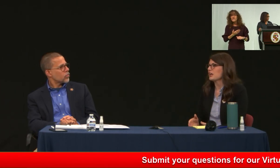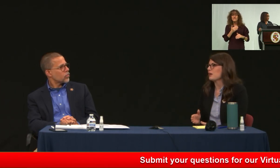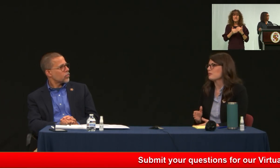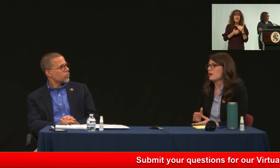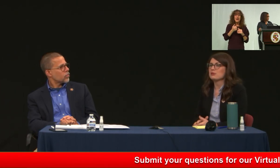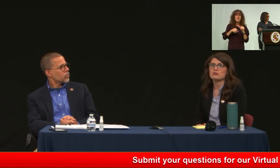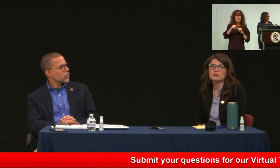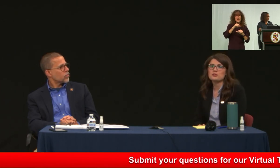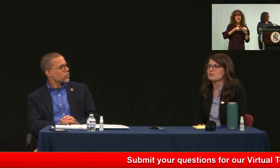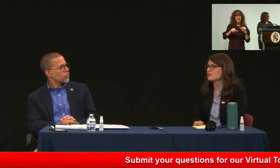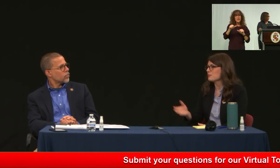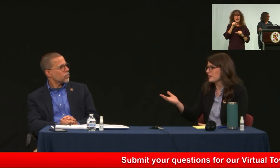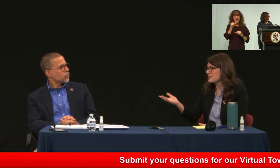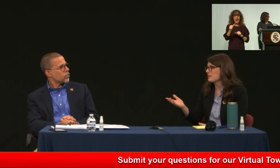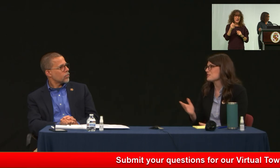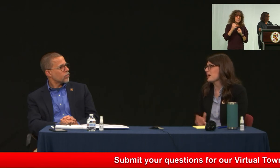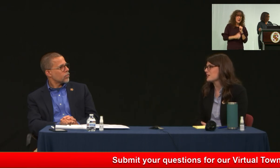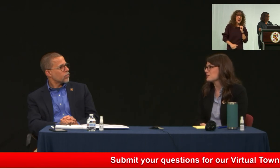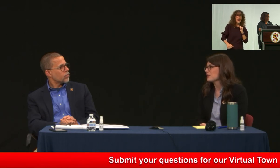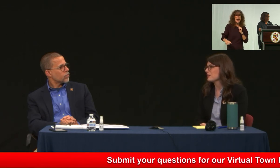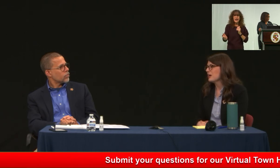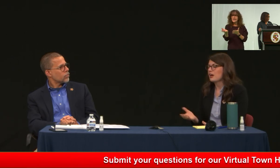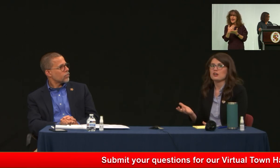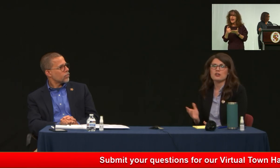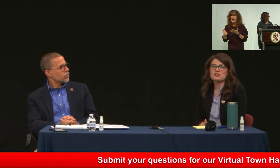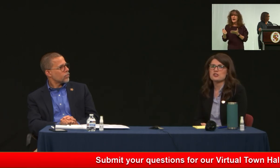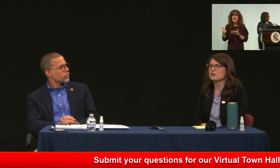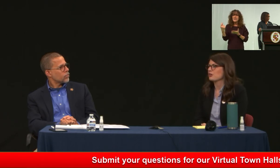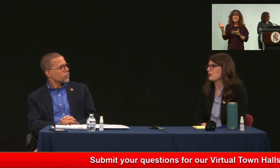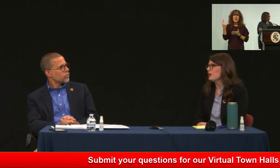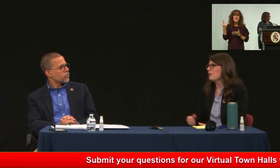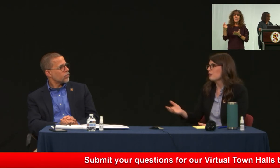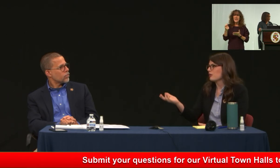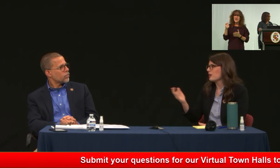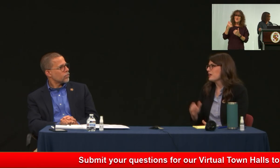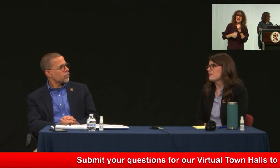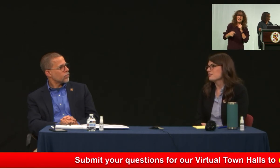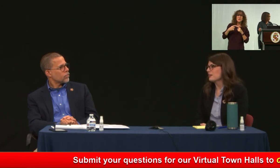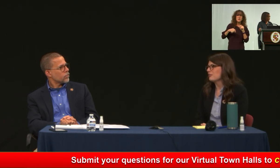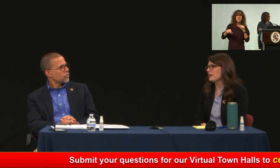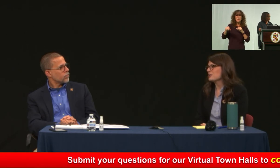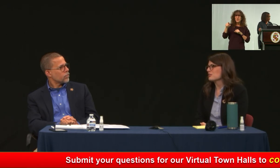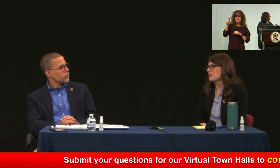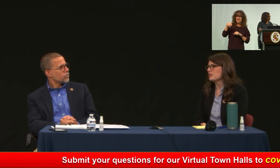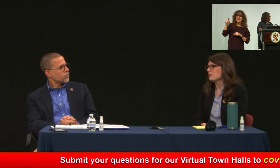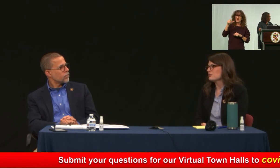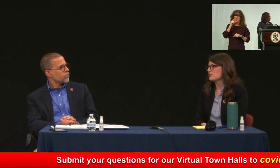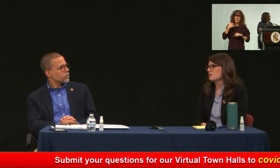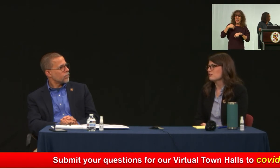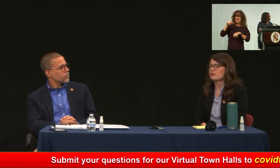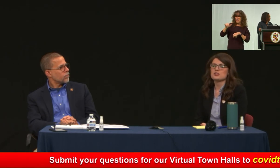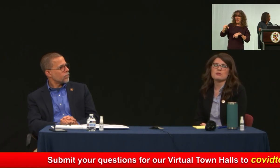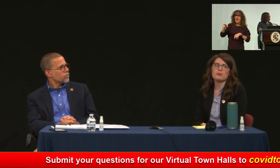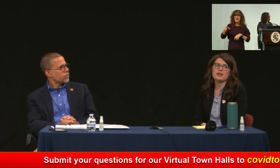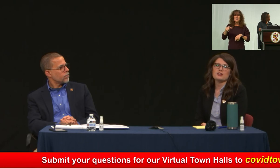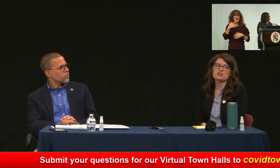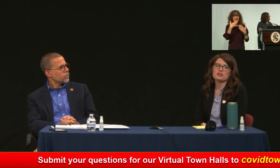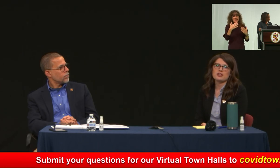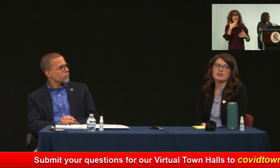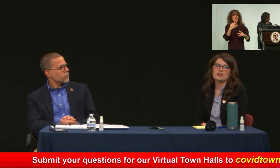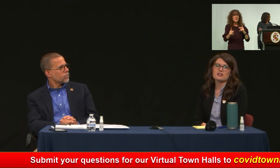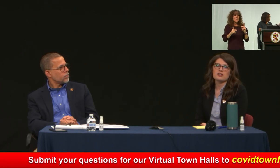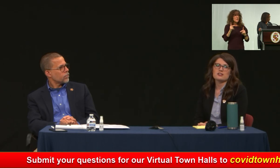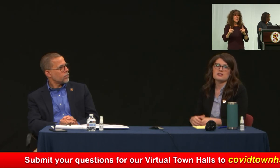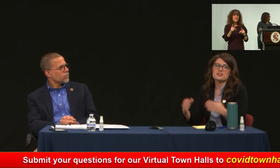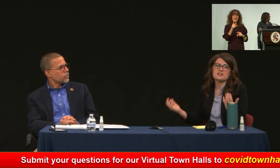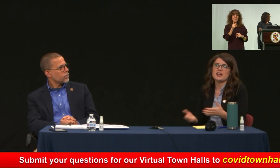another, not be rude if something is out of stock to a grocer or you know, an extra thank you to the folks who are making sure